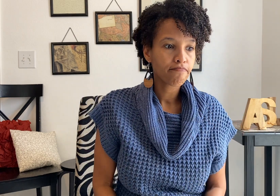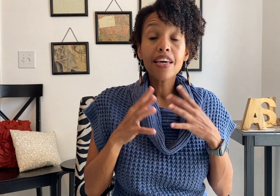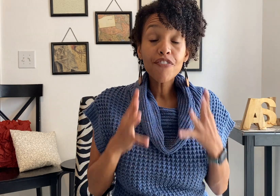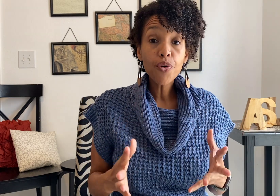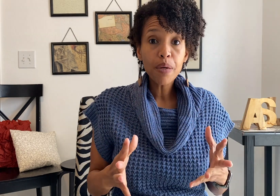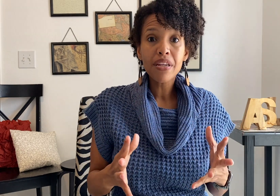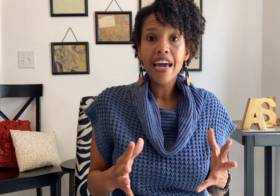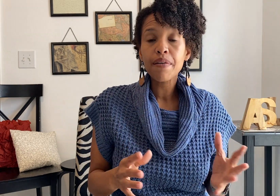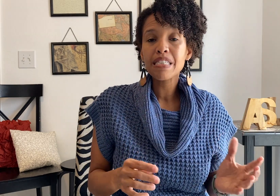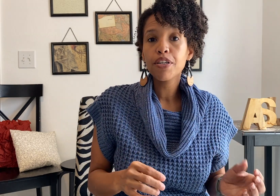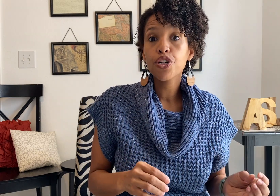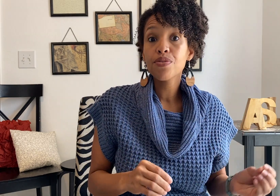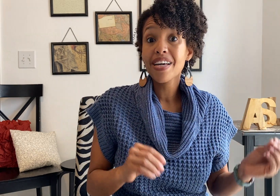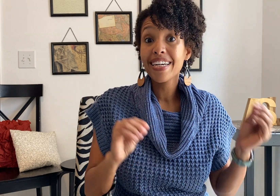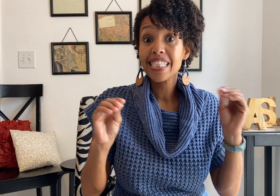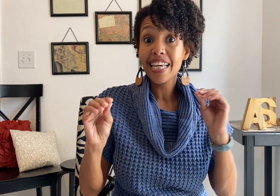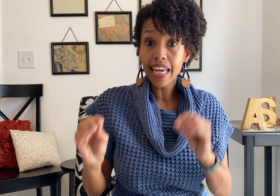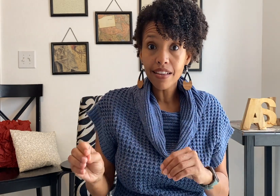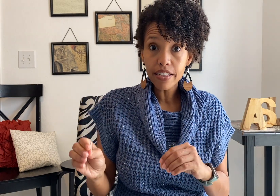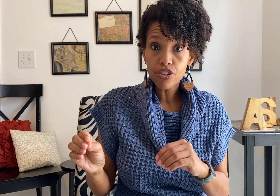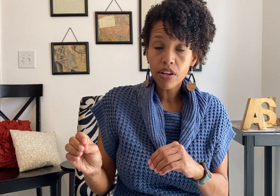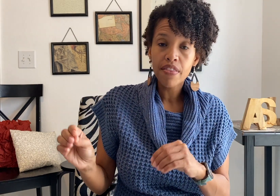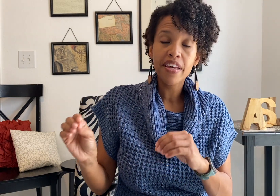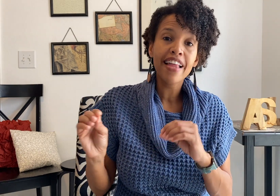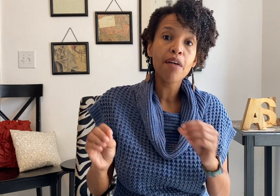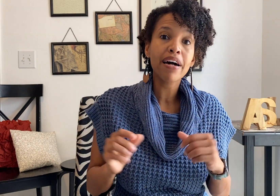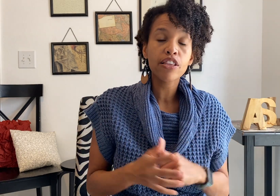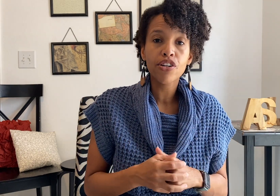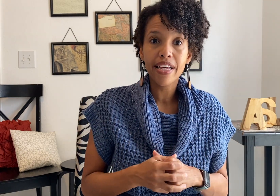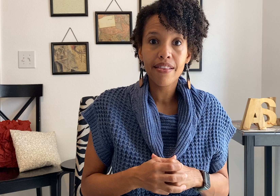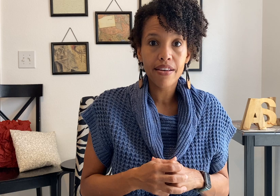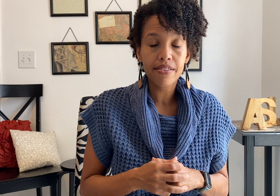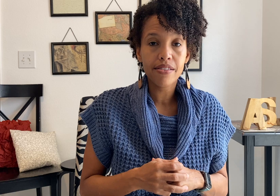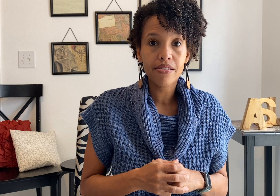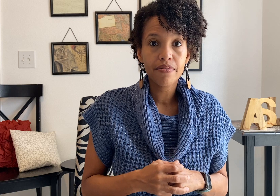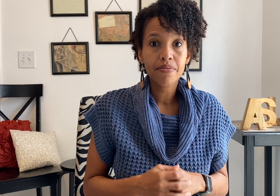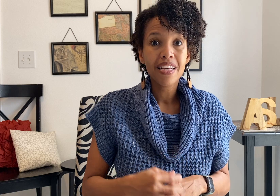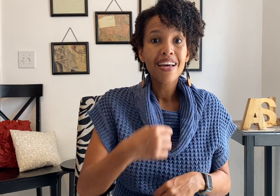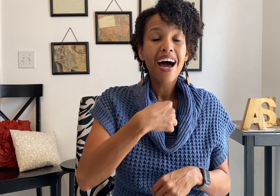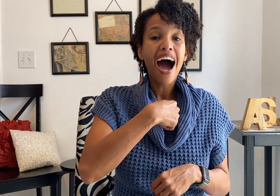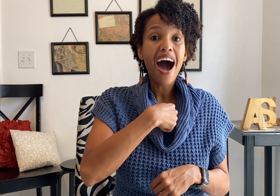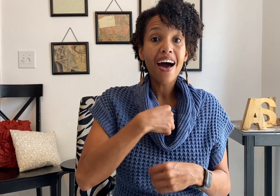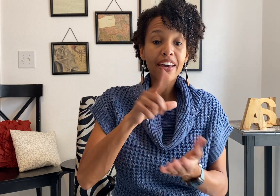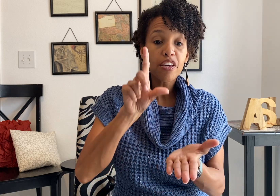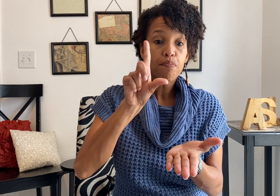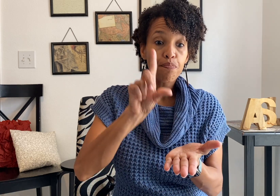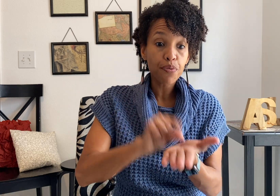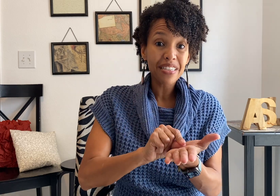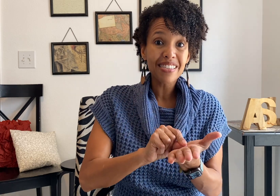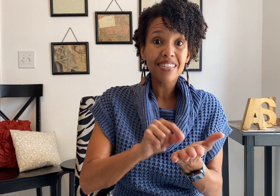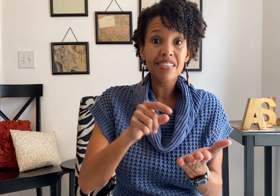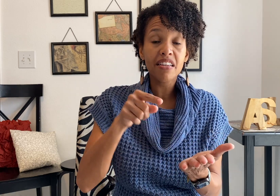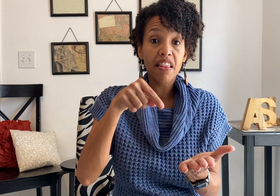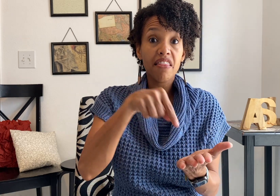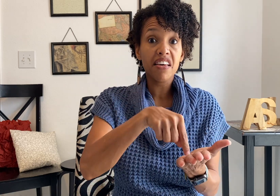If you are communicating with somebody who signs English, then that might look like this. I printed